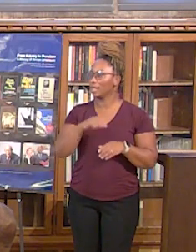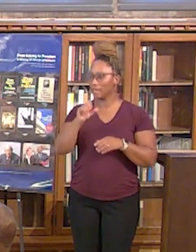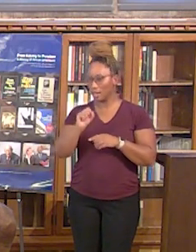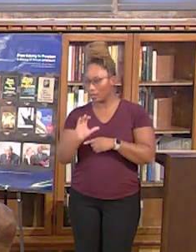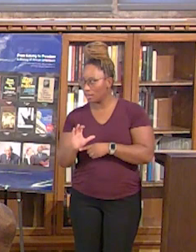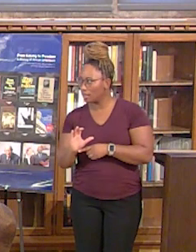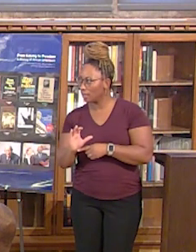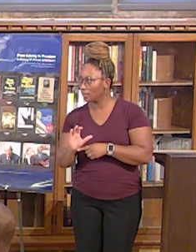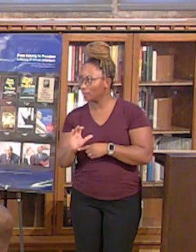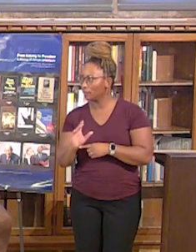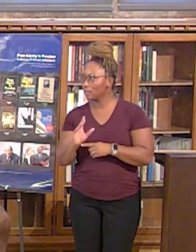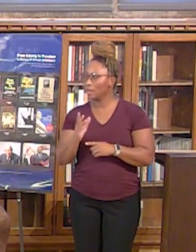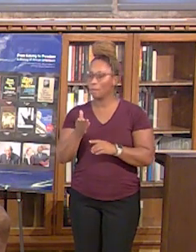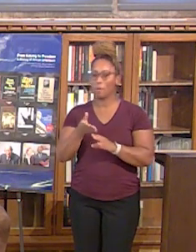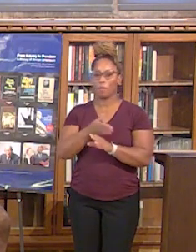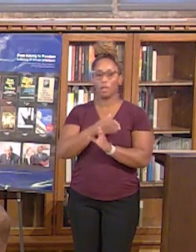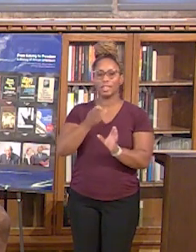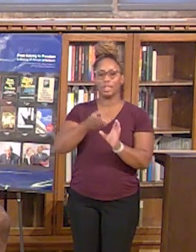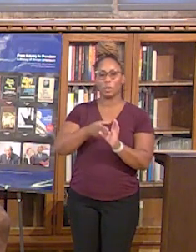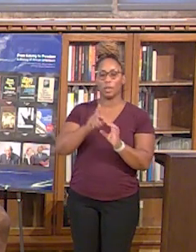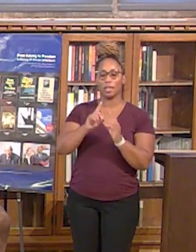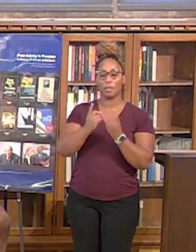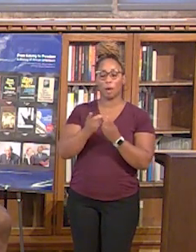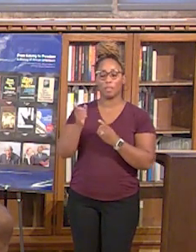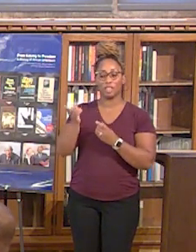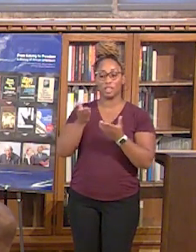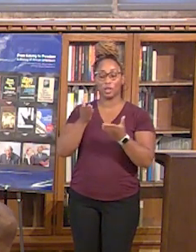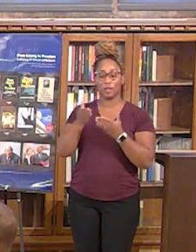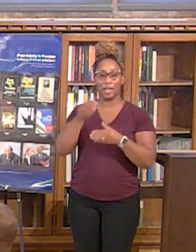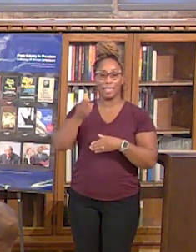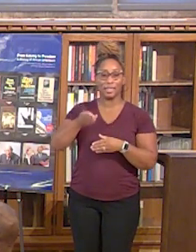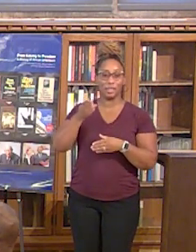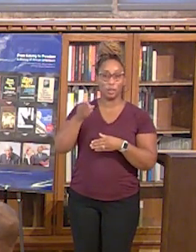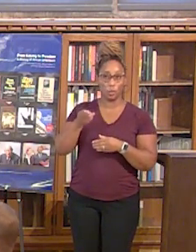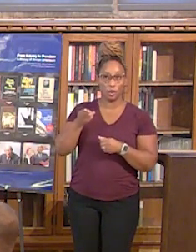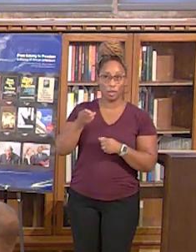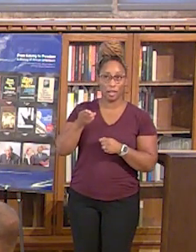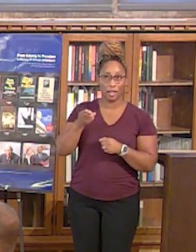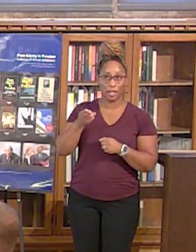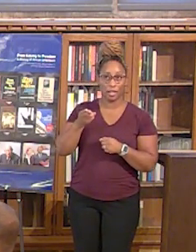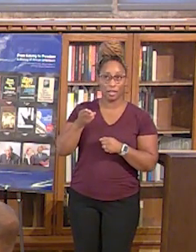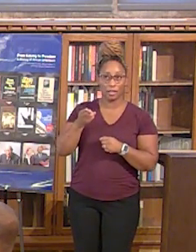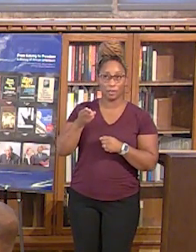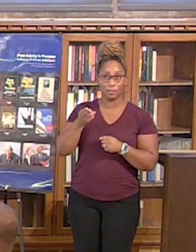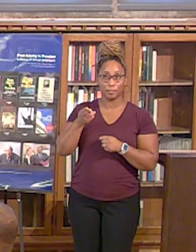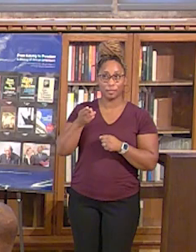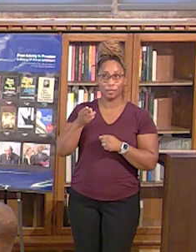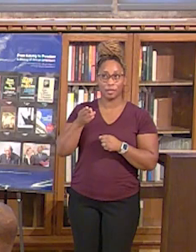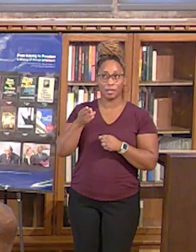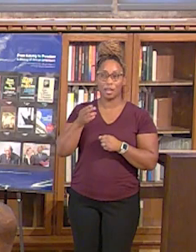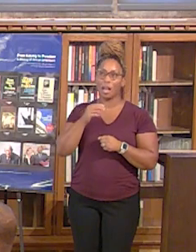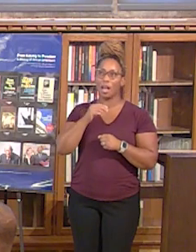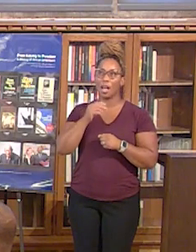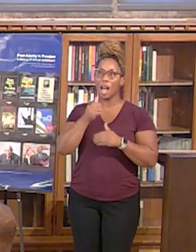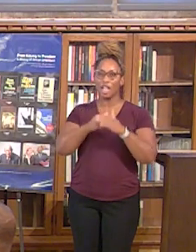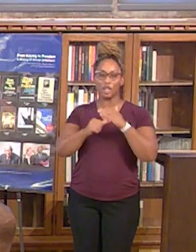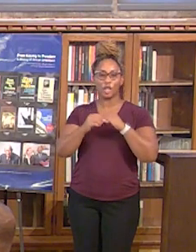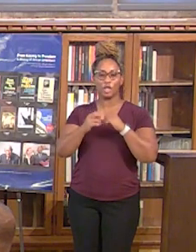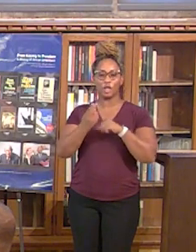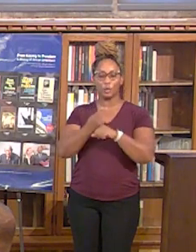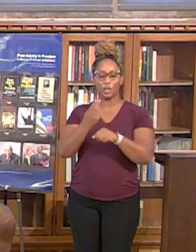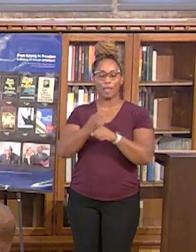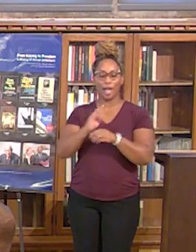Carolina before joining the department she served as the historic historically underutilized business